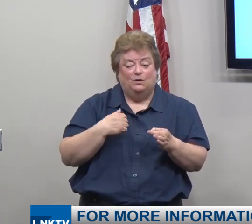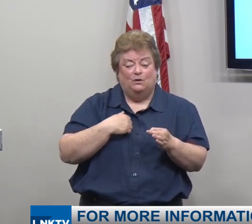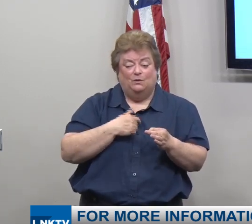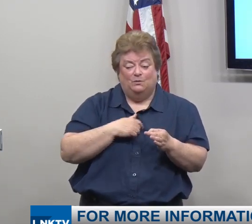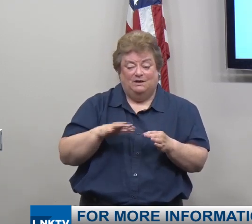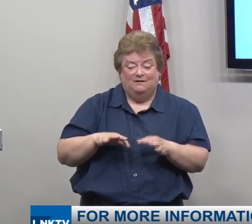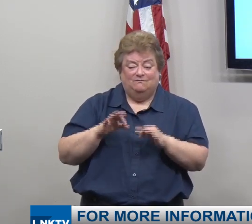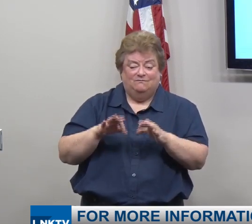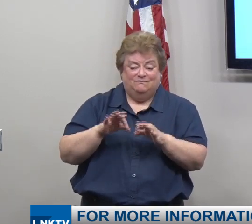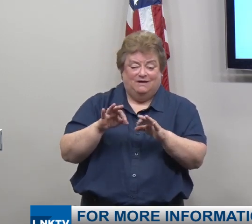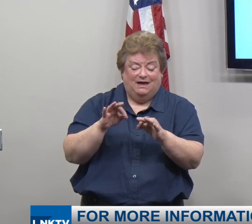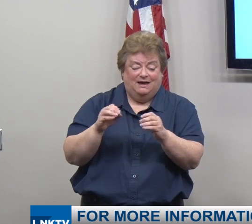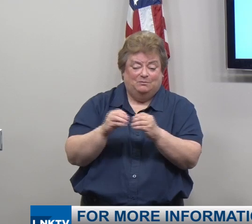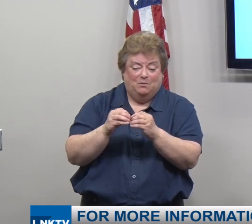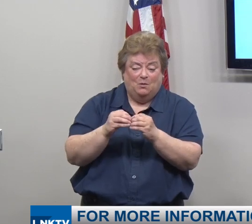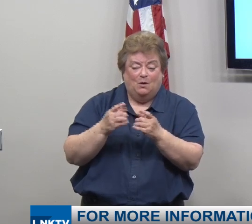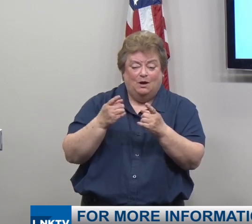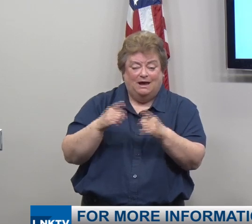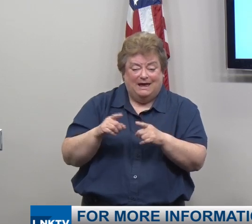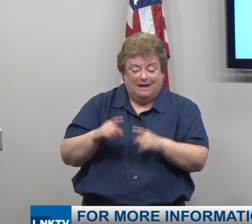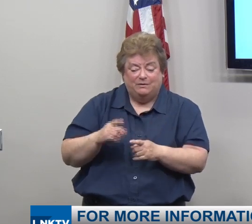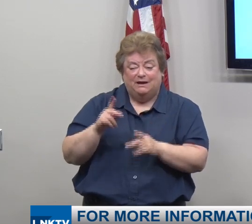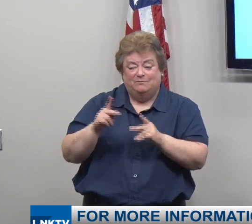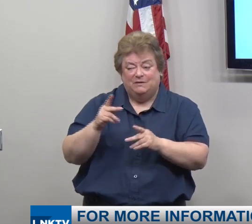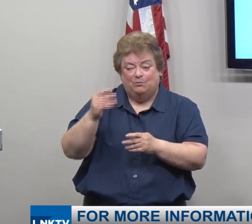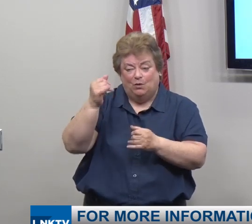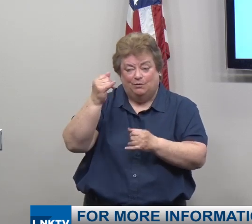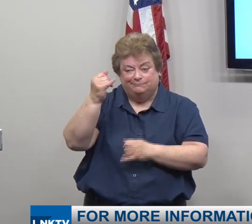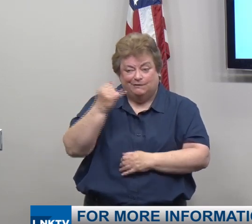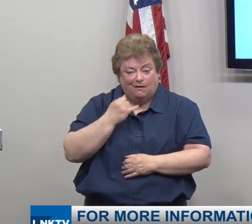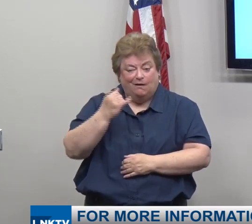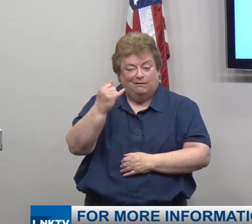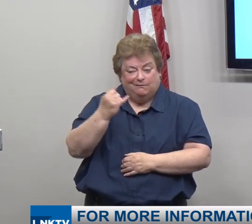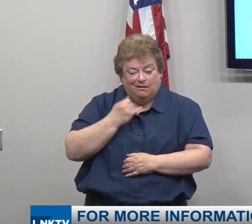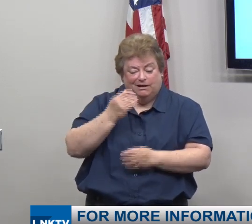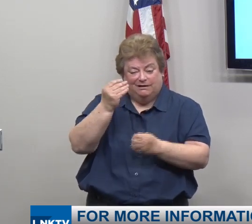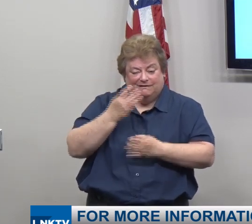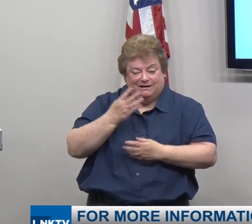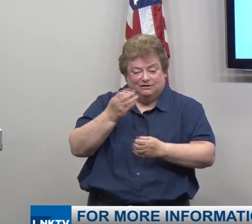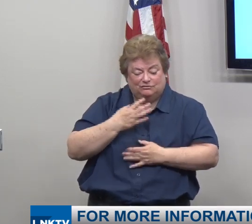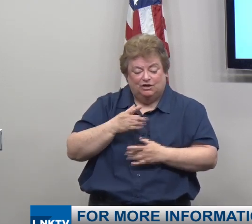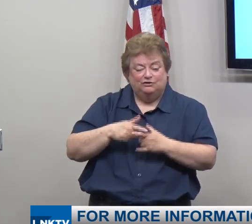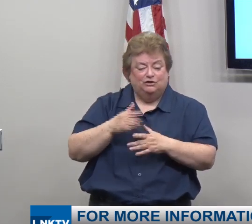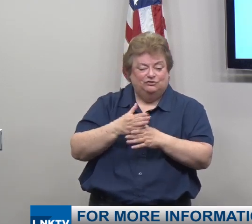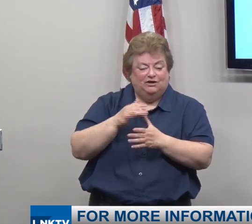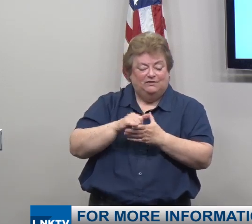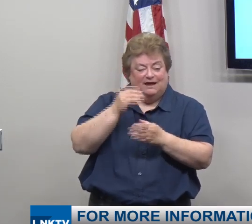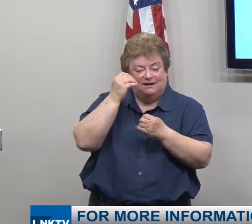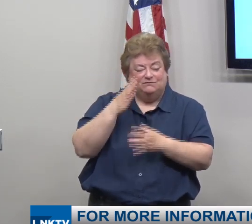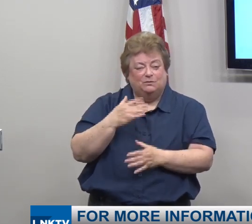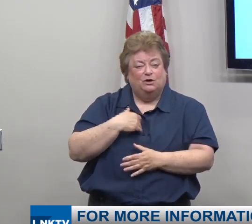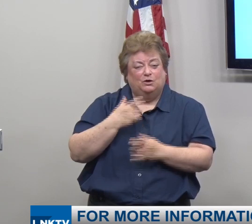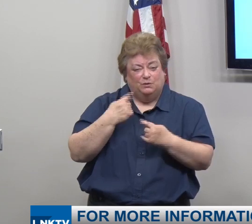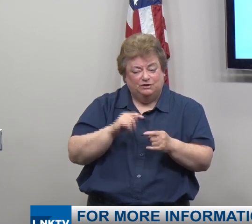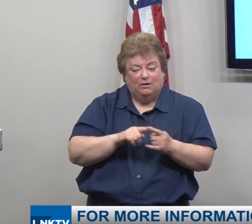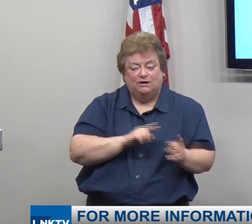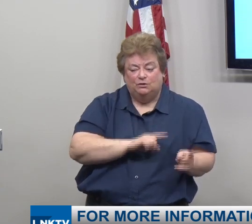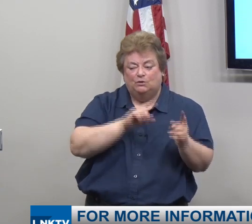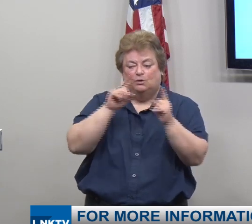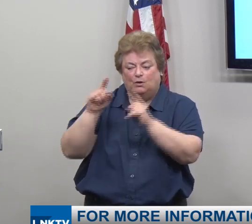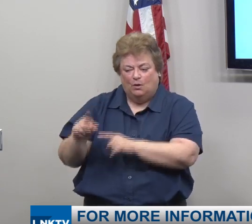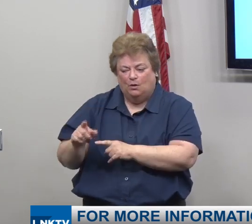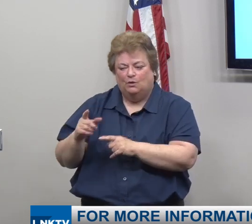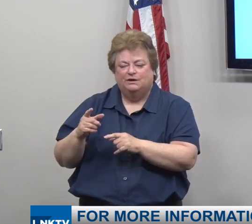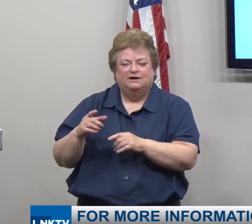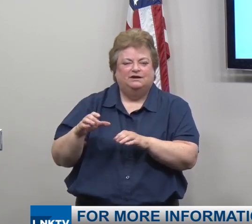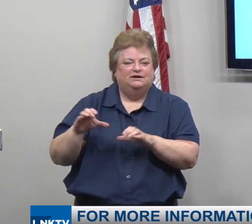attention through our phone line or through the website where people can share information, we do try to go out and do just